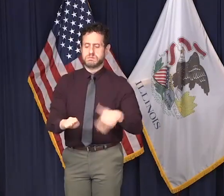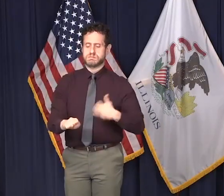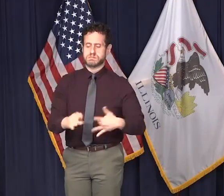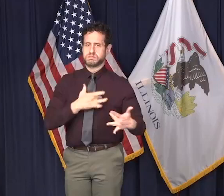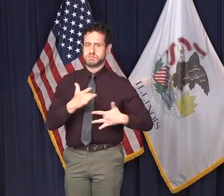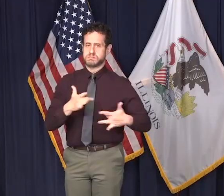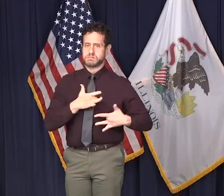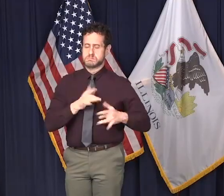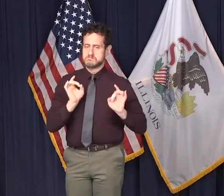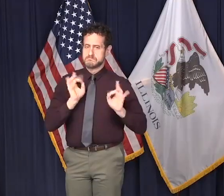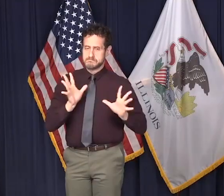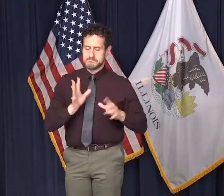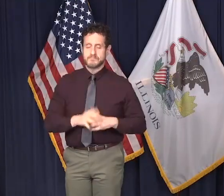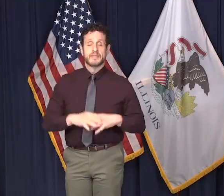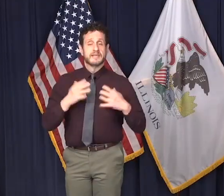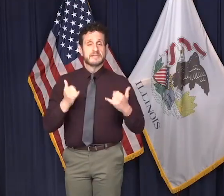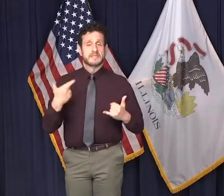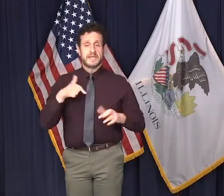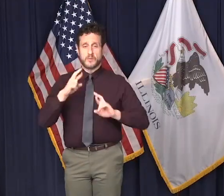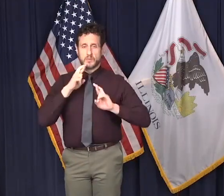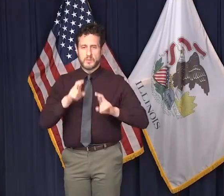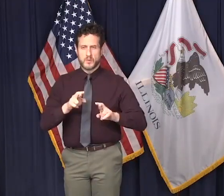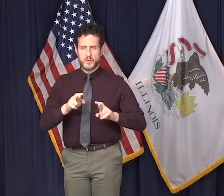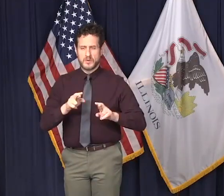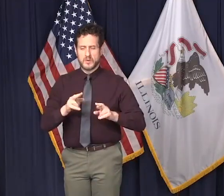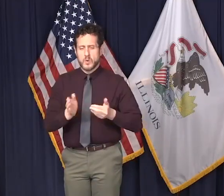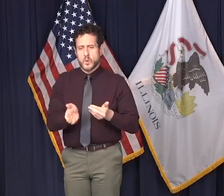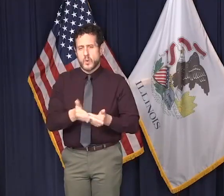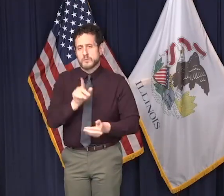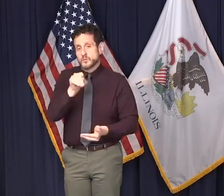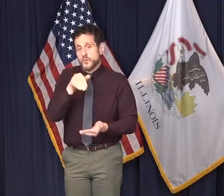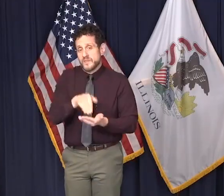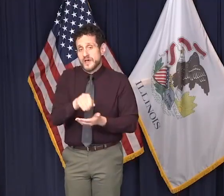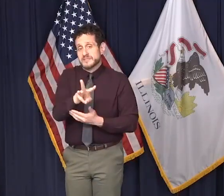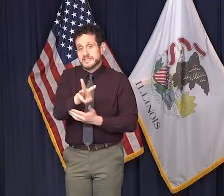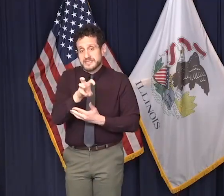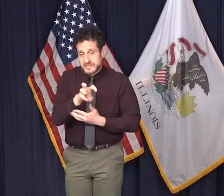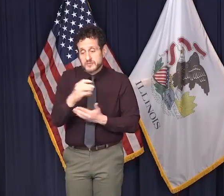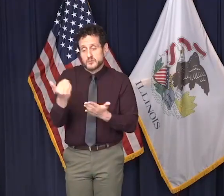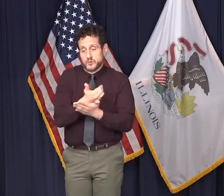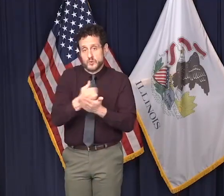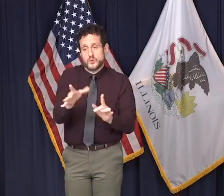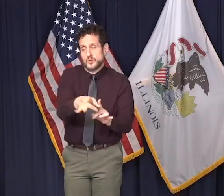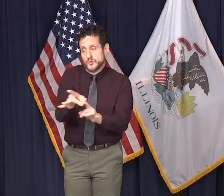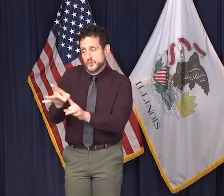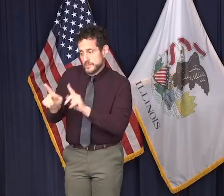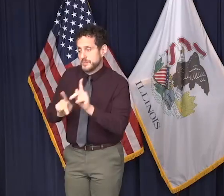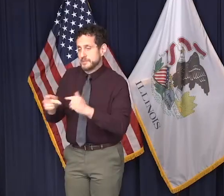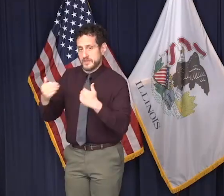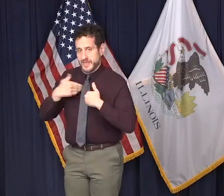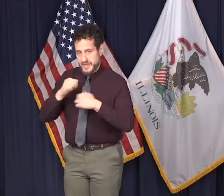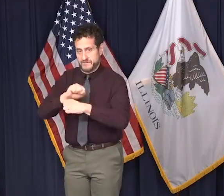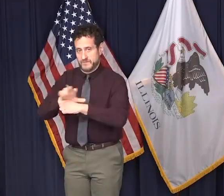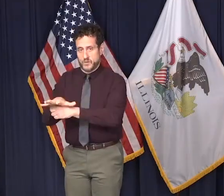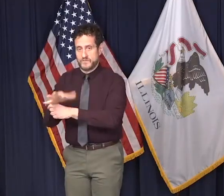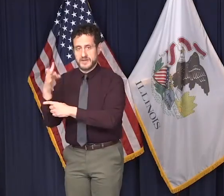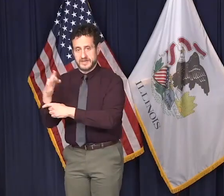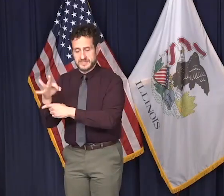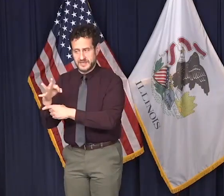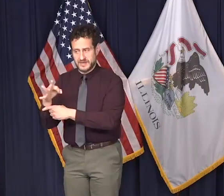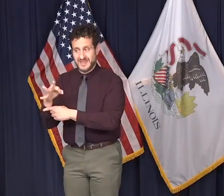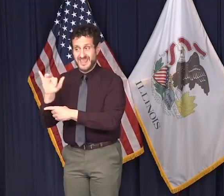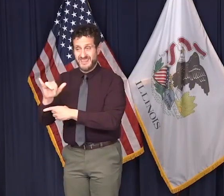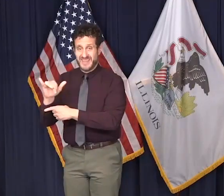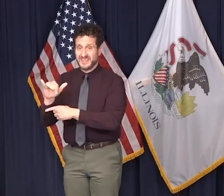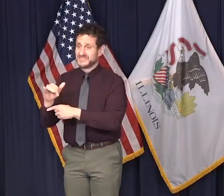Today, we're reporting nearly 1,600 new confirmed cases of COVID-19, our highest